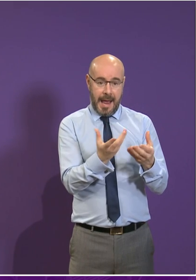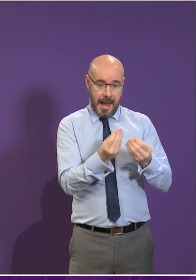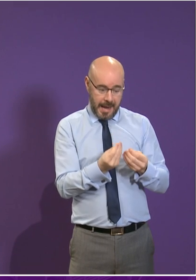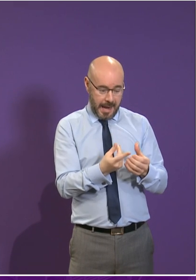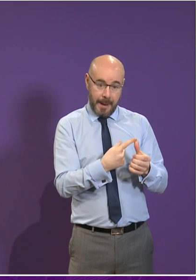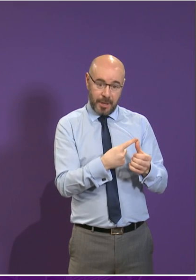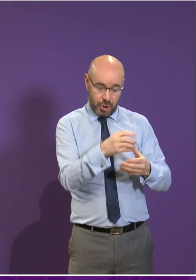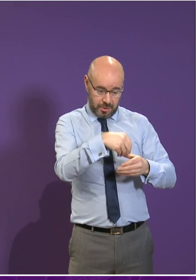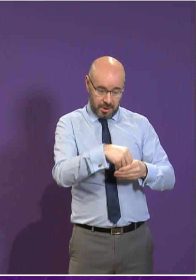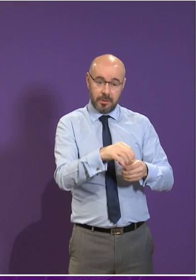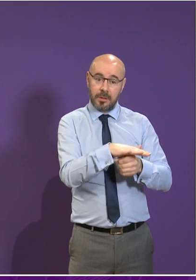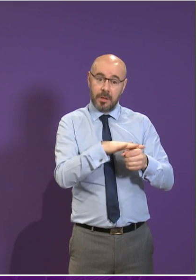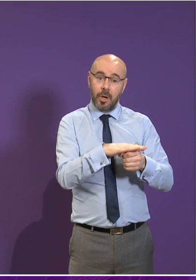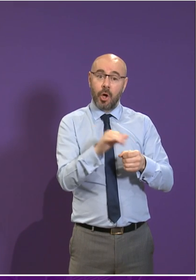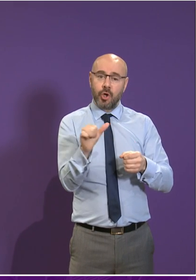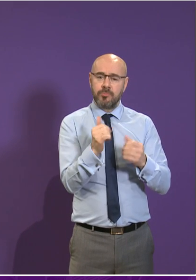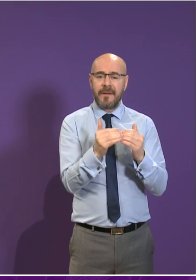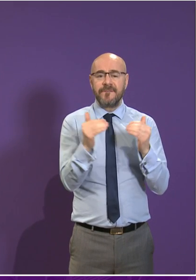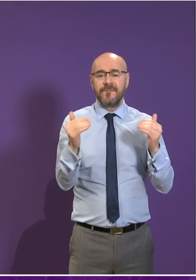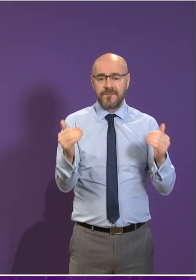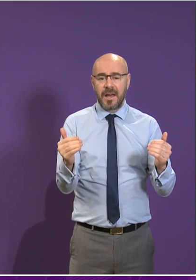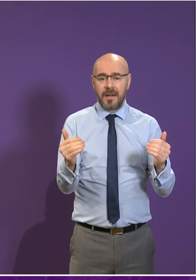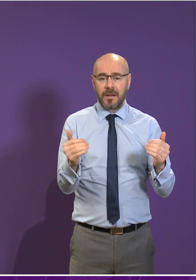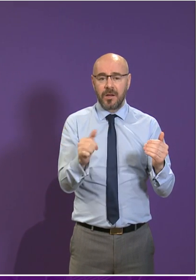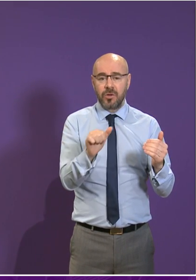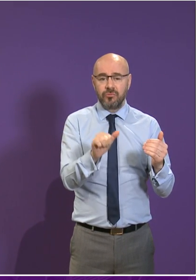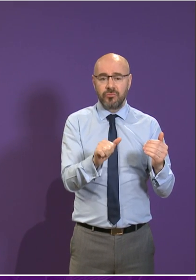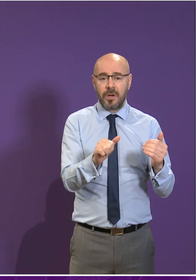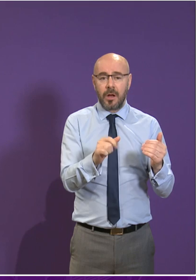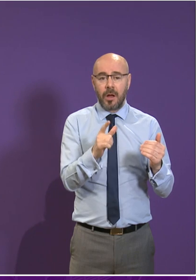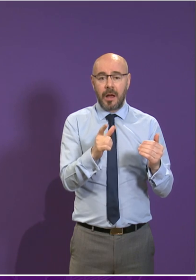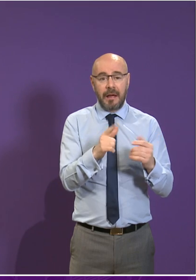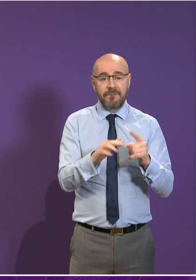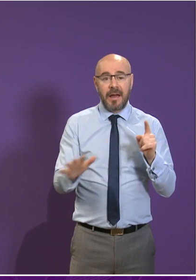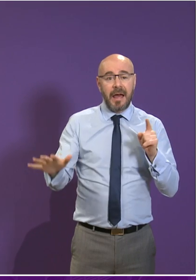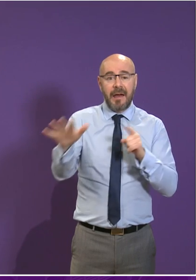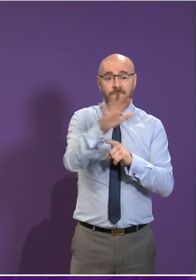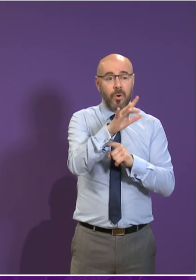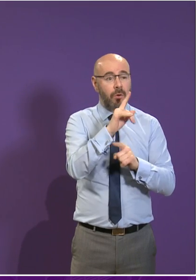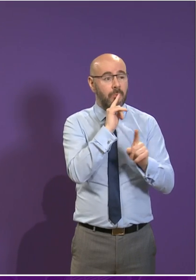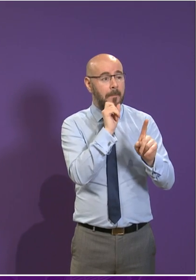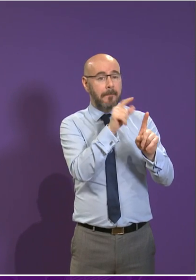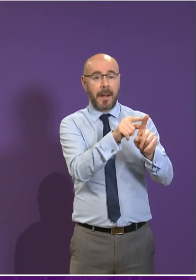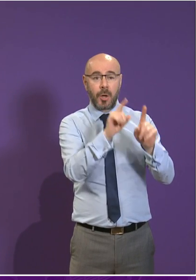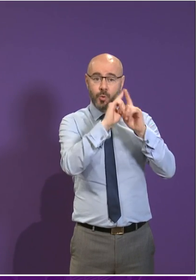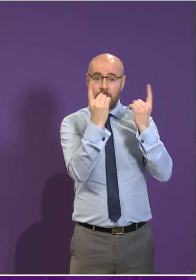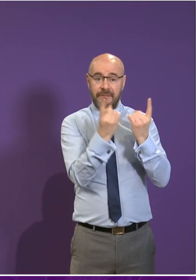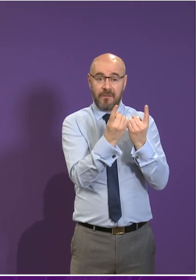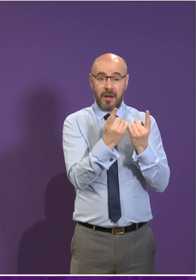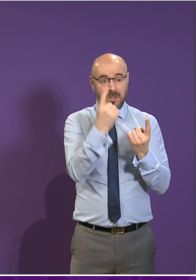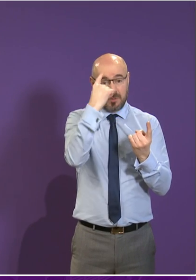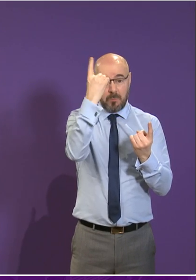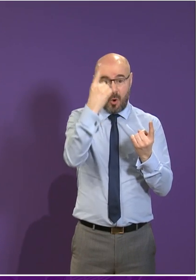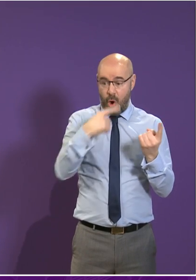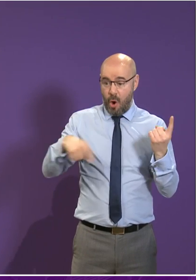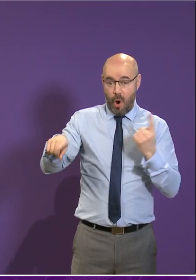should be, if there is any limitation, and actually even if everyone who applied to university could get in, there